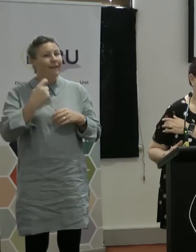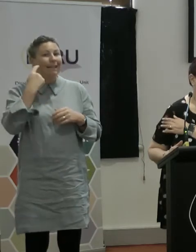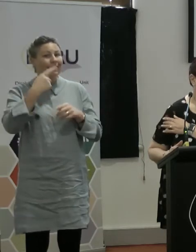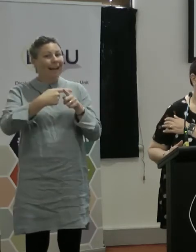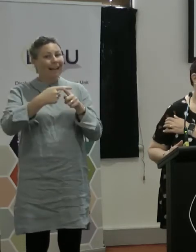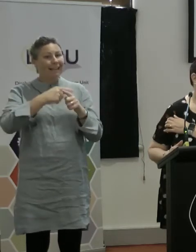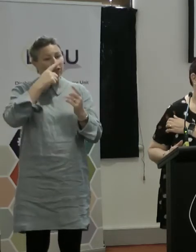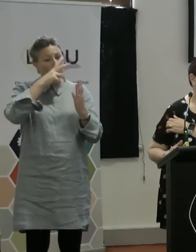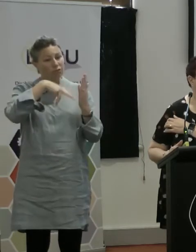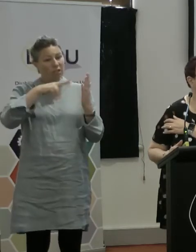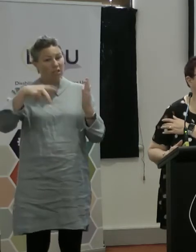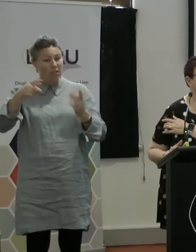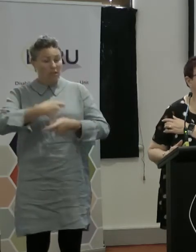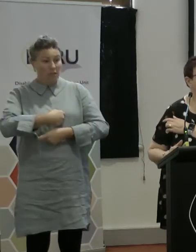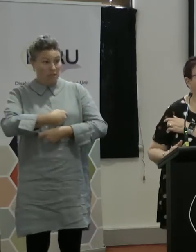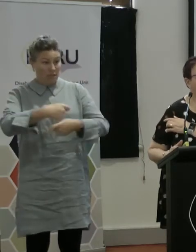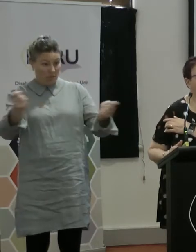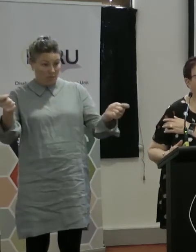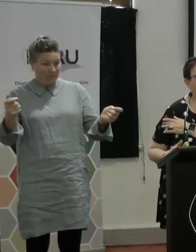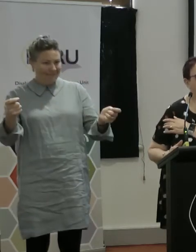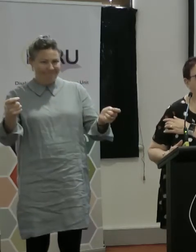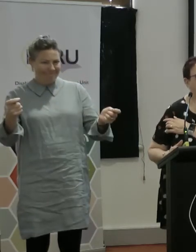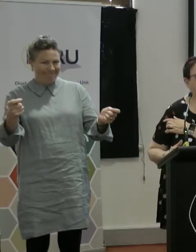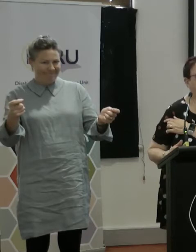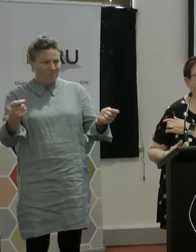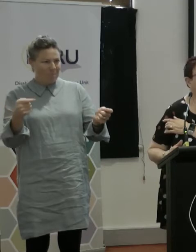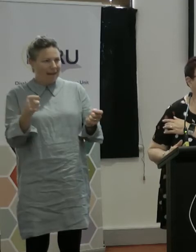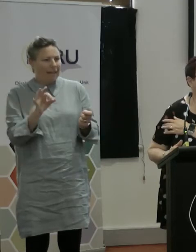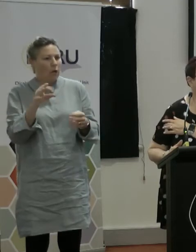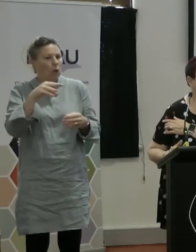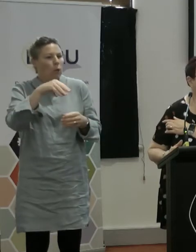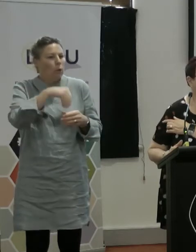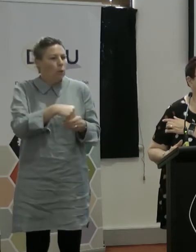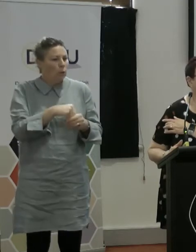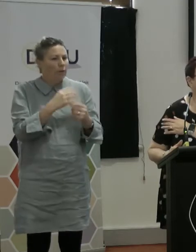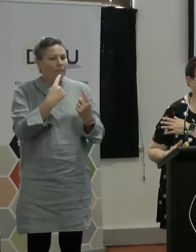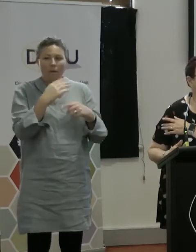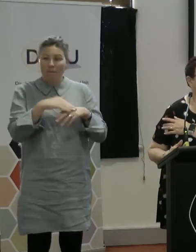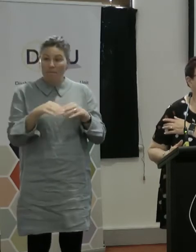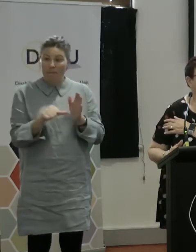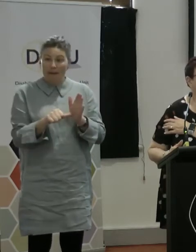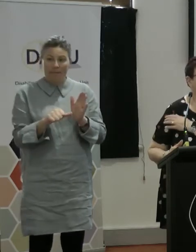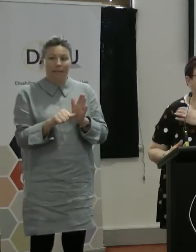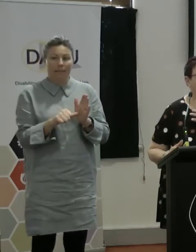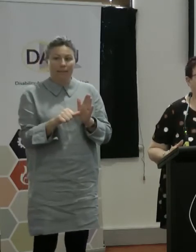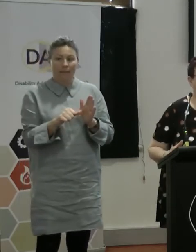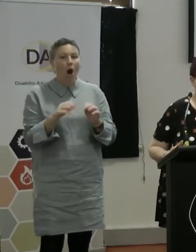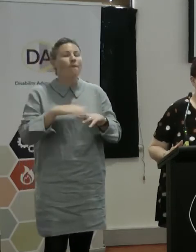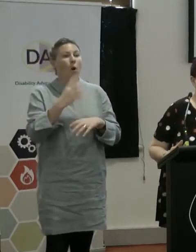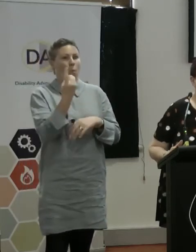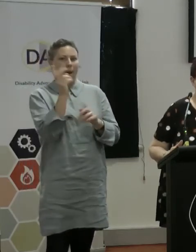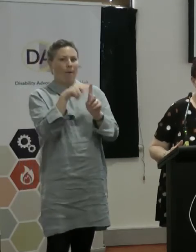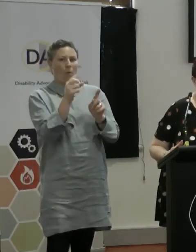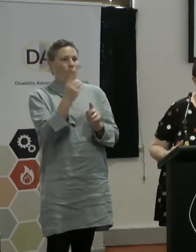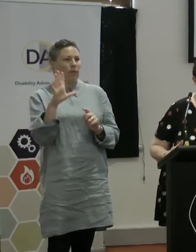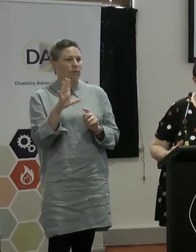the document that they put out explaining the scheme did not have that fact in the document. So at CYDA